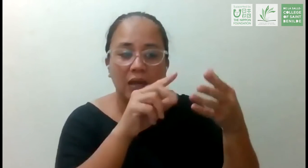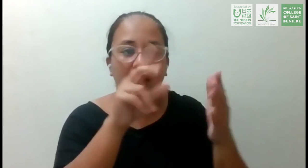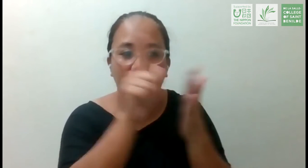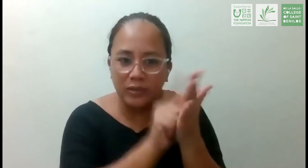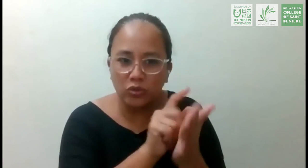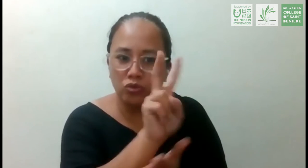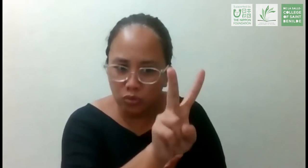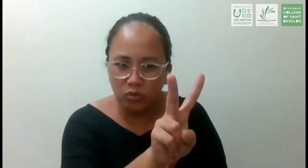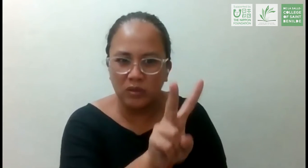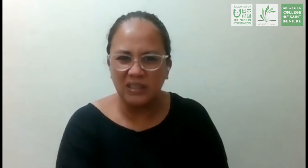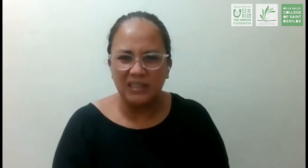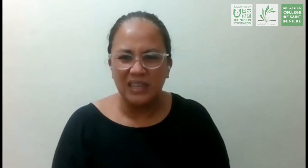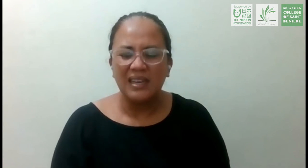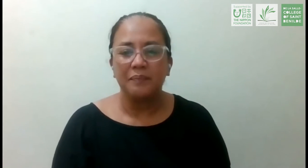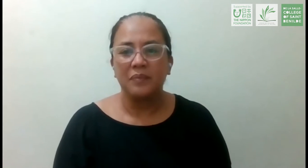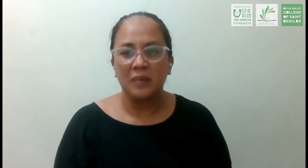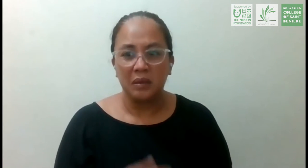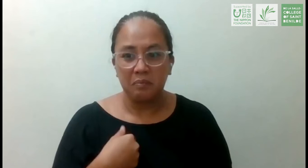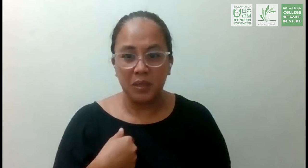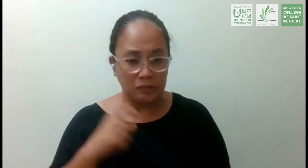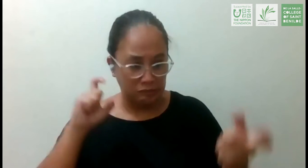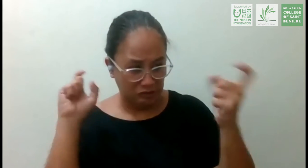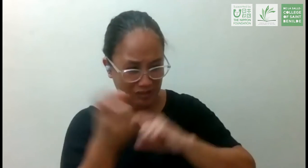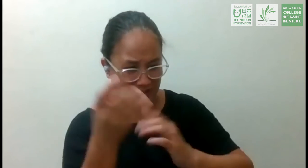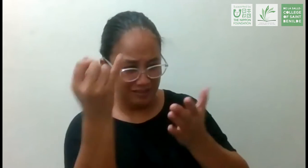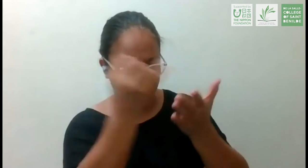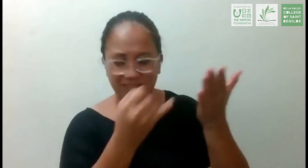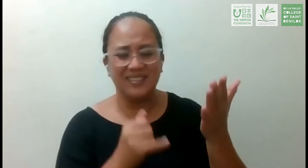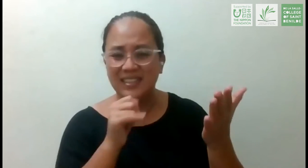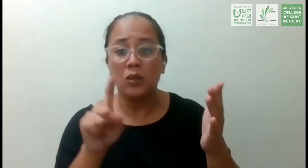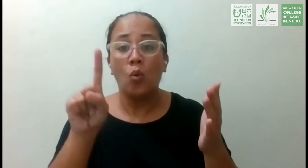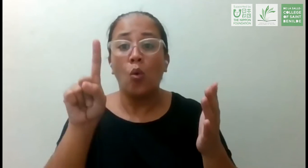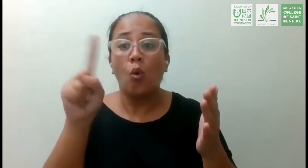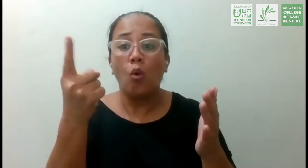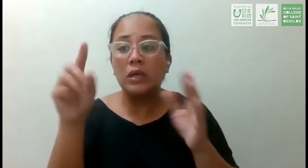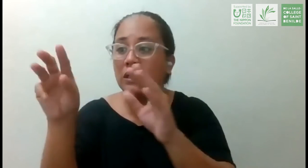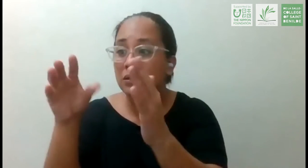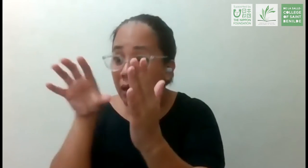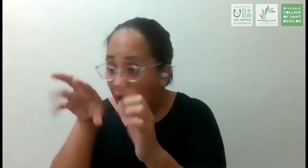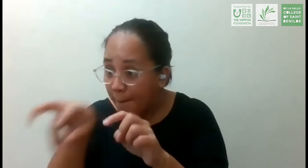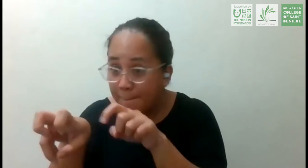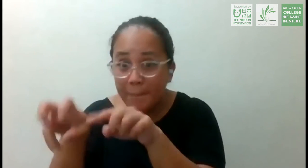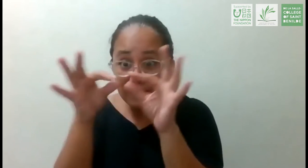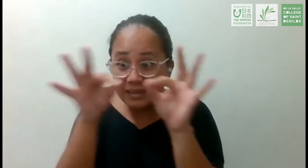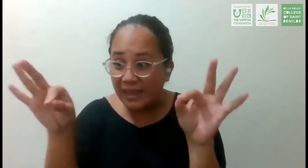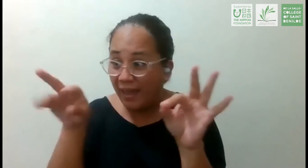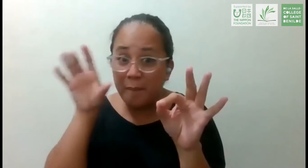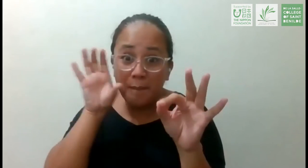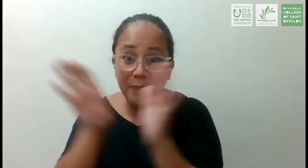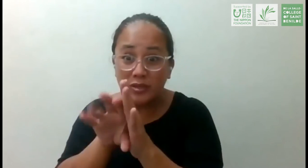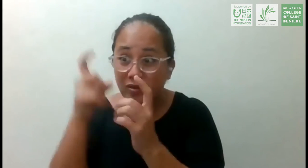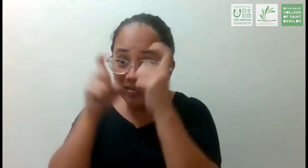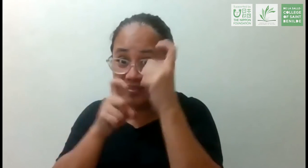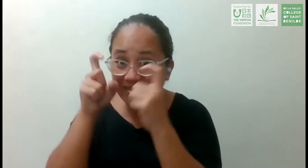Okay, so it's not really a question of drawing the sign again. It's just a question of moving the picture with facial